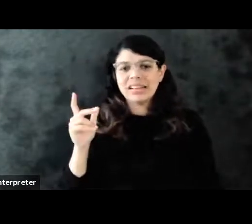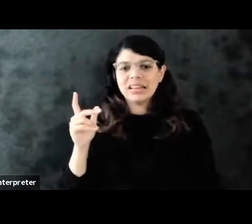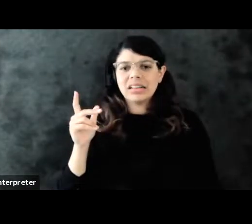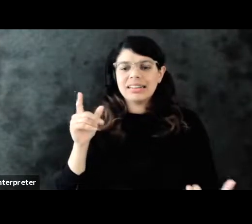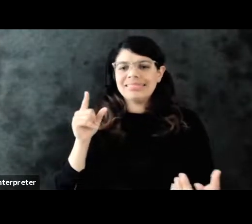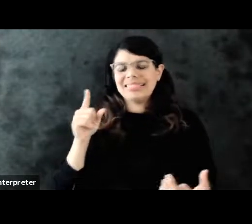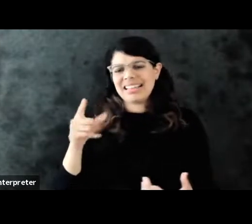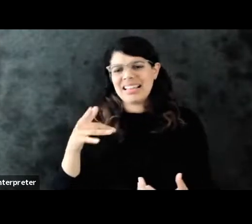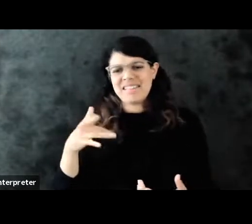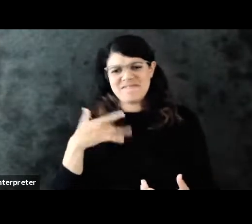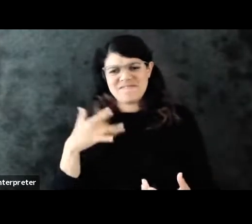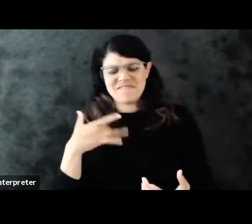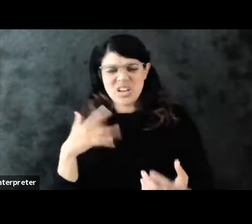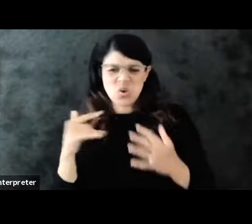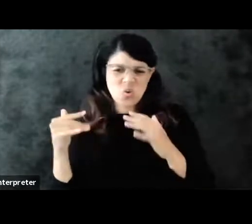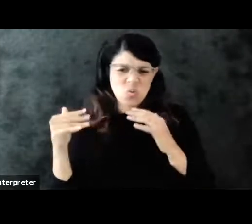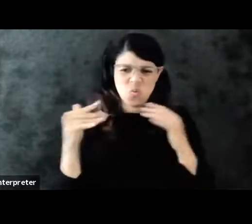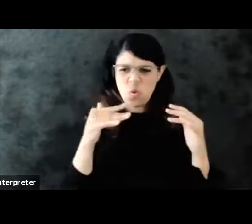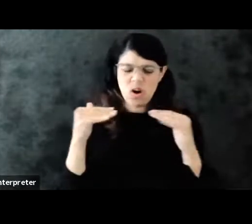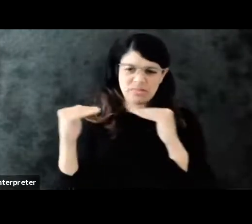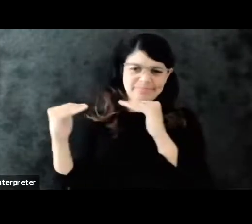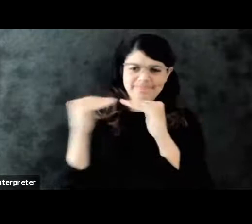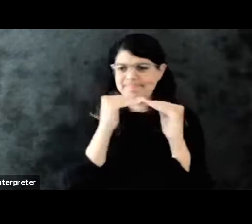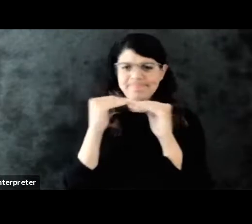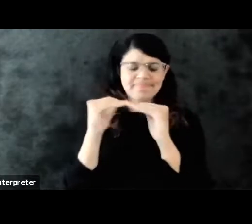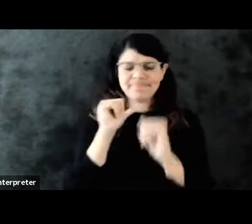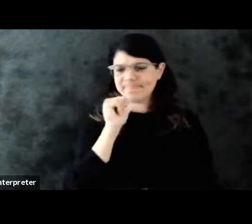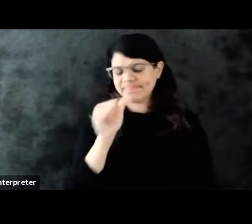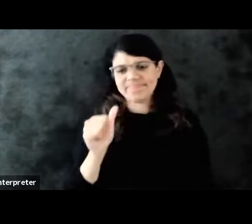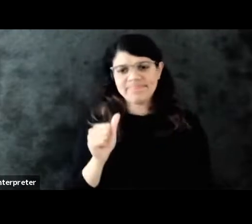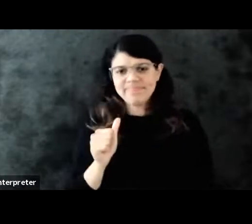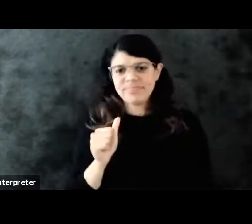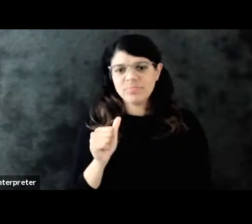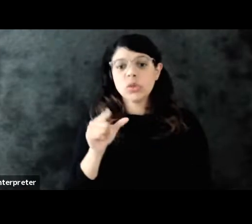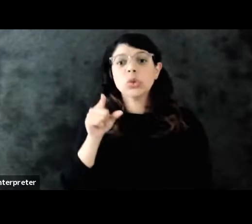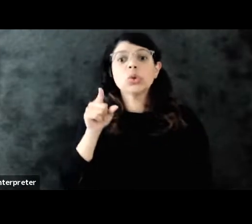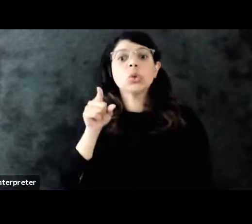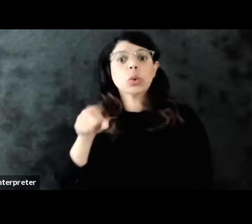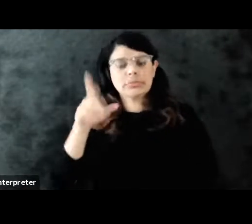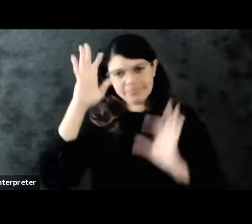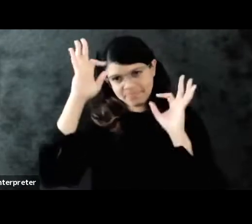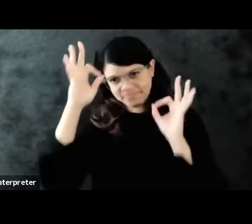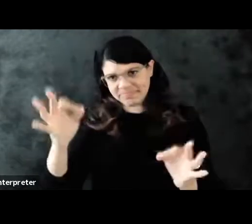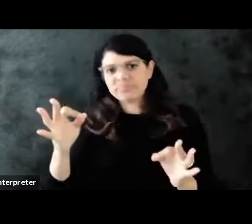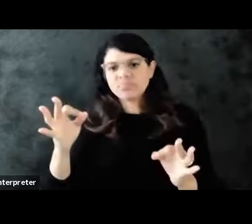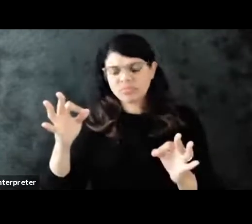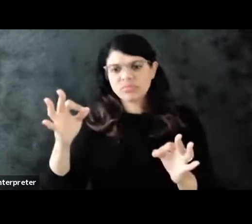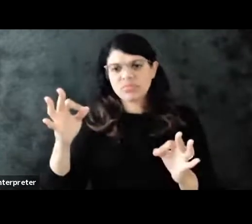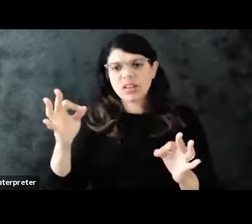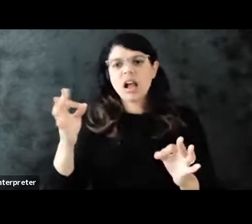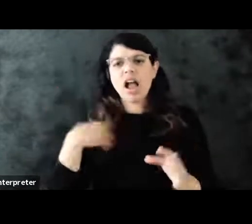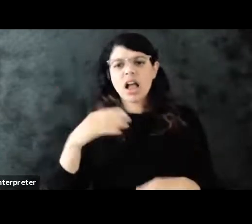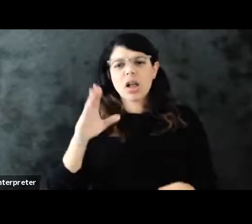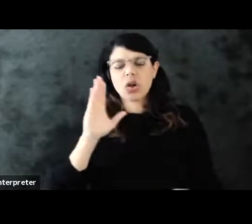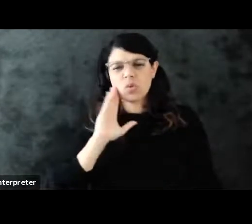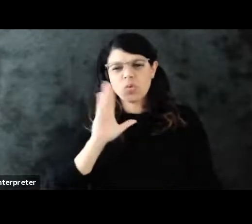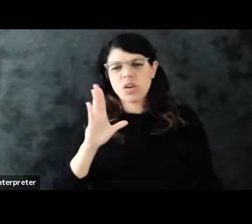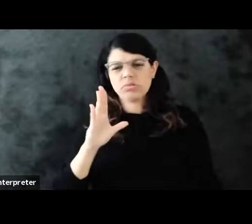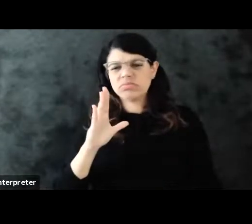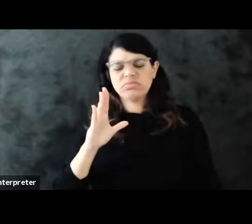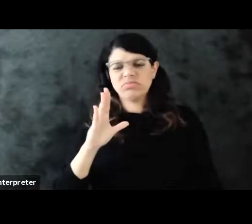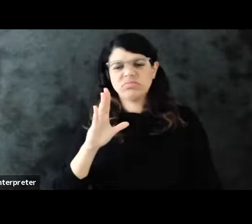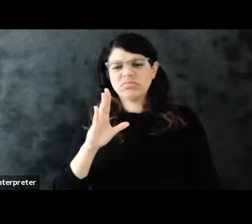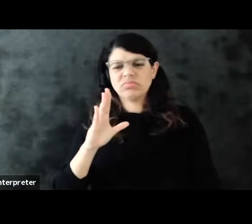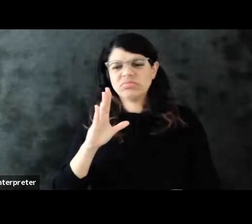unjust, whatever you want to call it. So he decided that he would oppose war as president, which he did, and also not only the